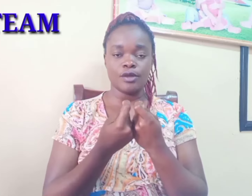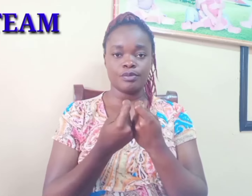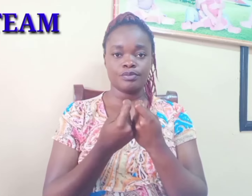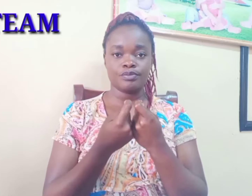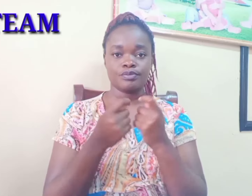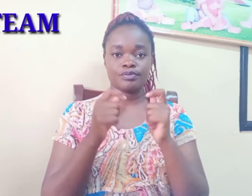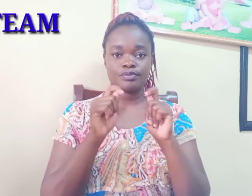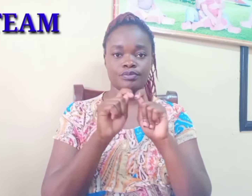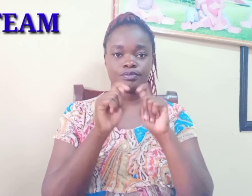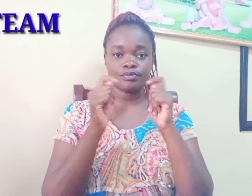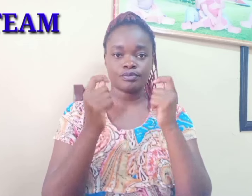Team.